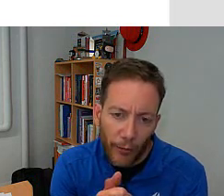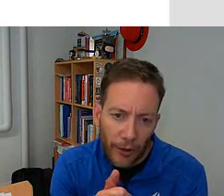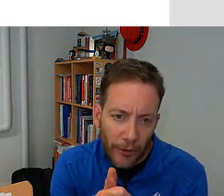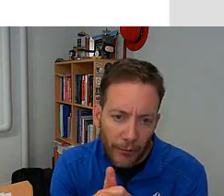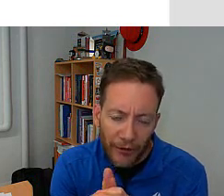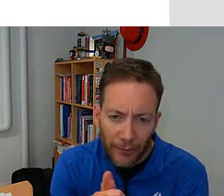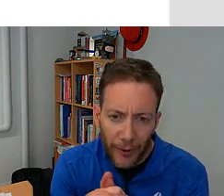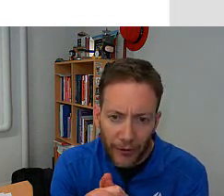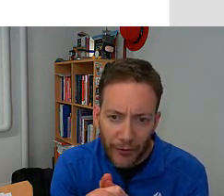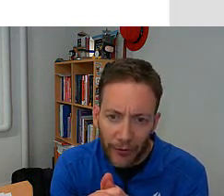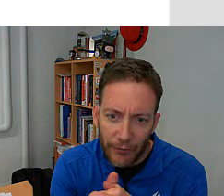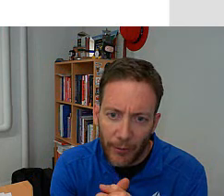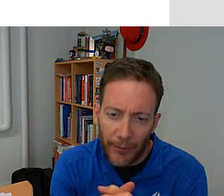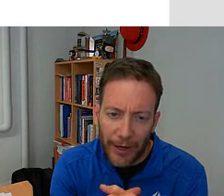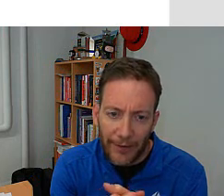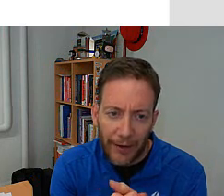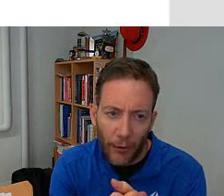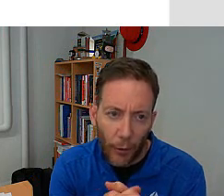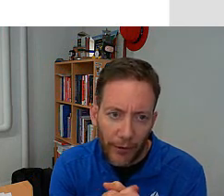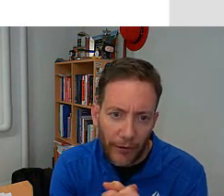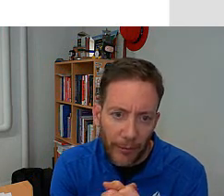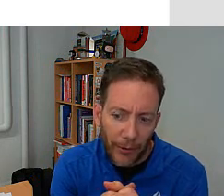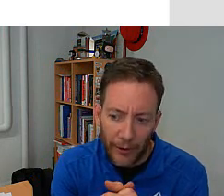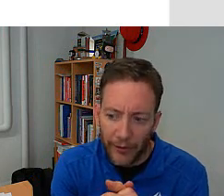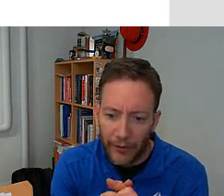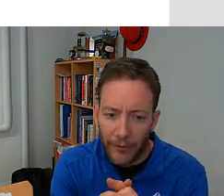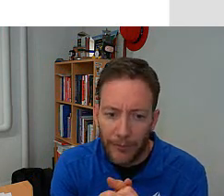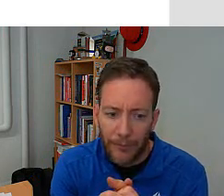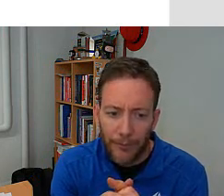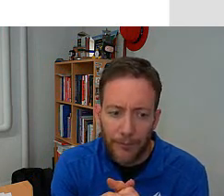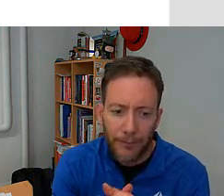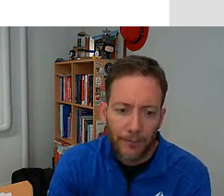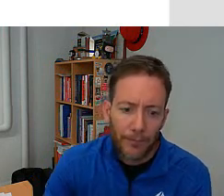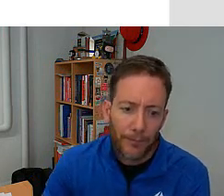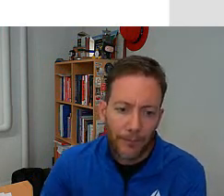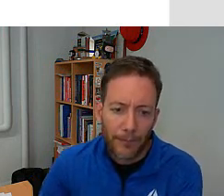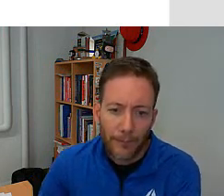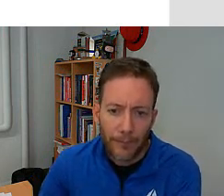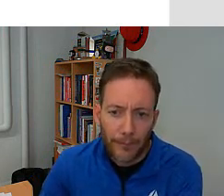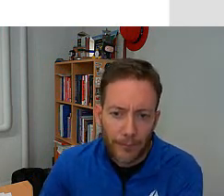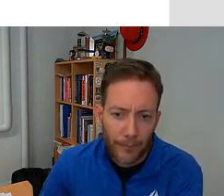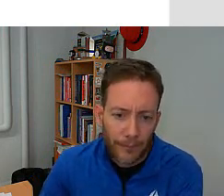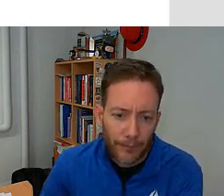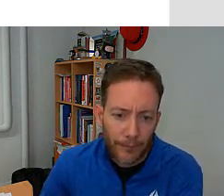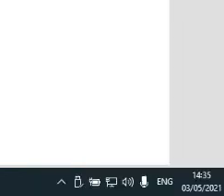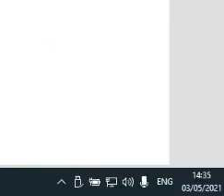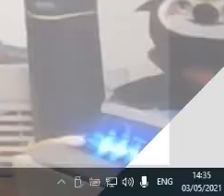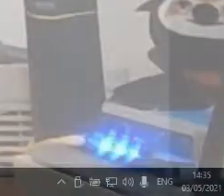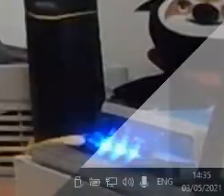any code, which isn't much different from an Excel query, to be honest.